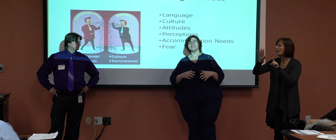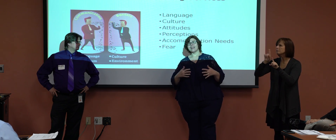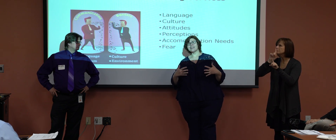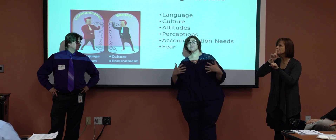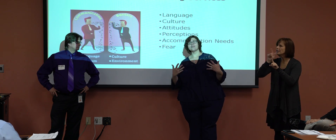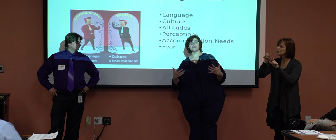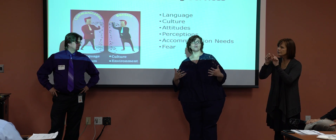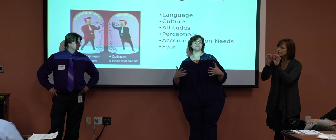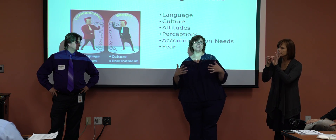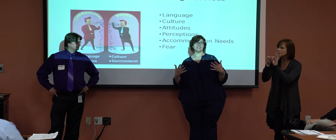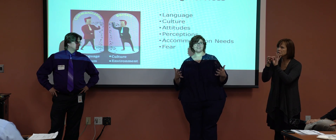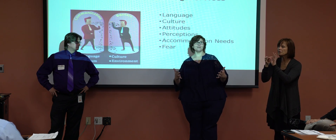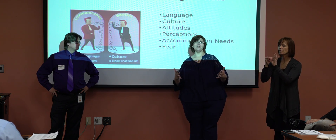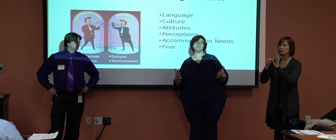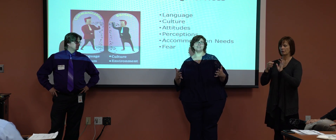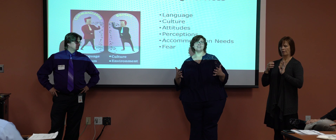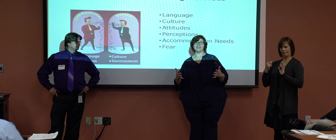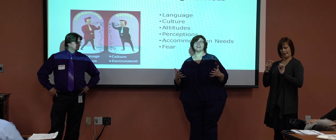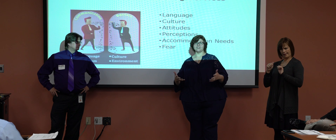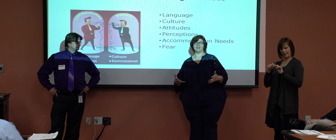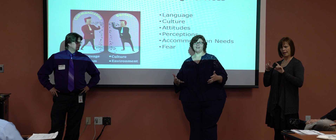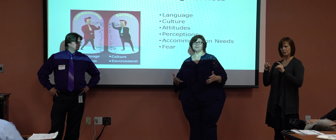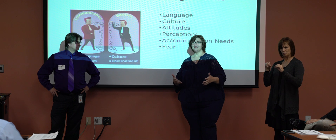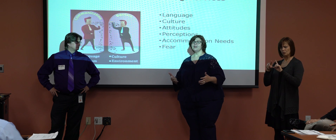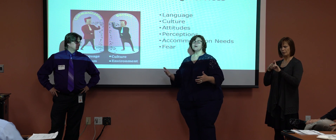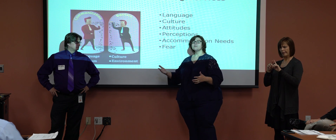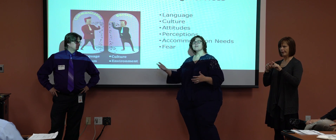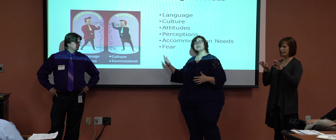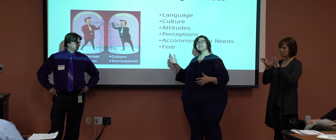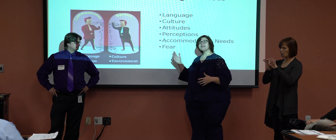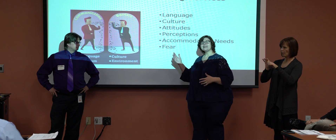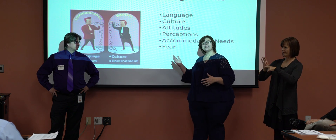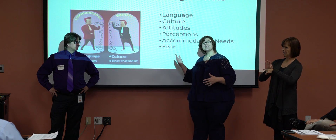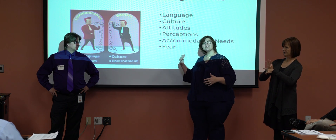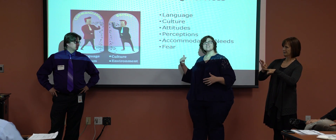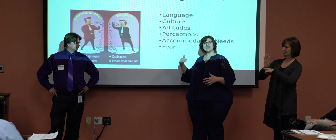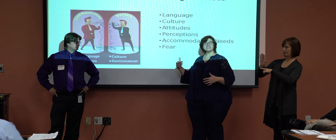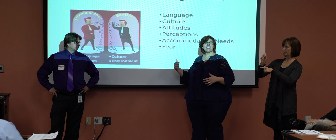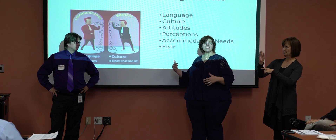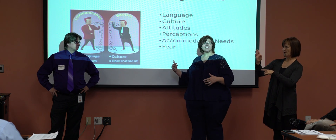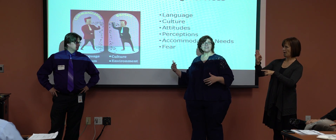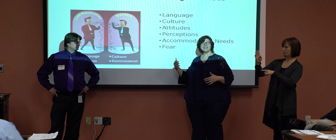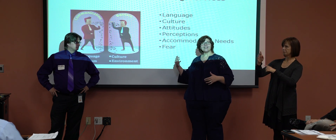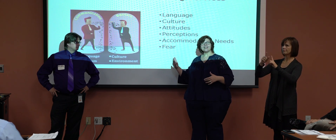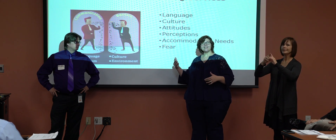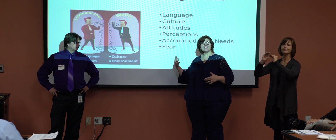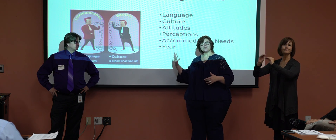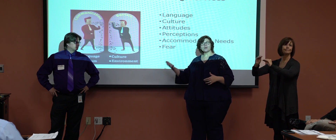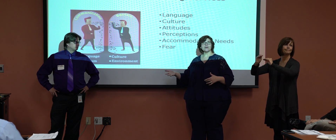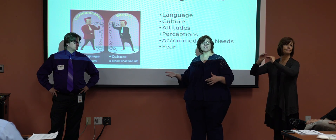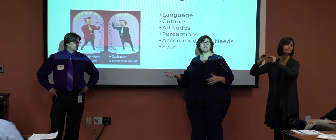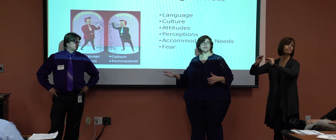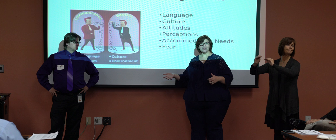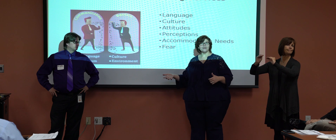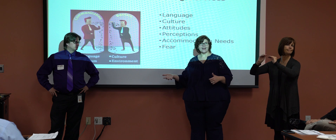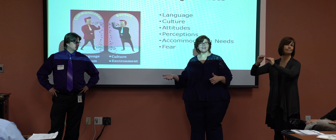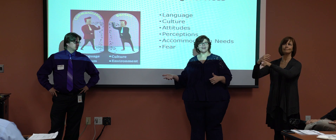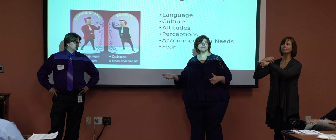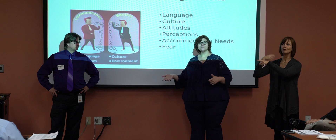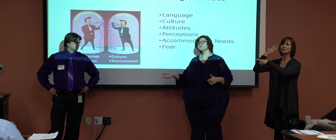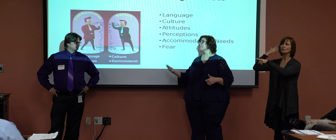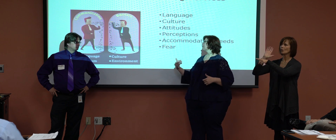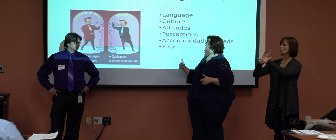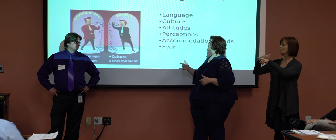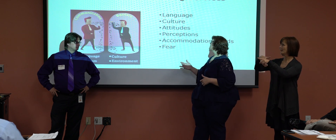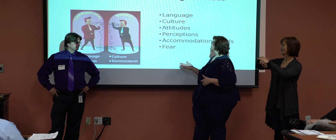there. They can perform the essential functions of that job. But really, it's just education. The employers don't know that